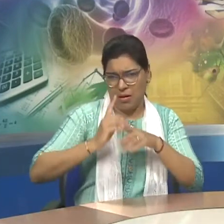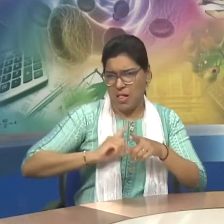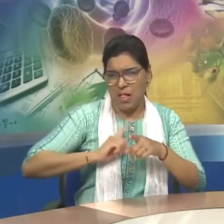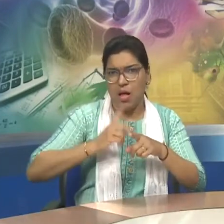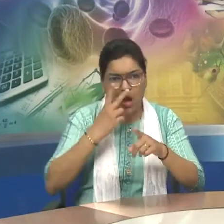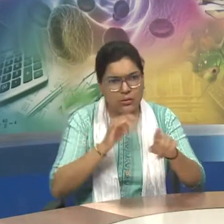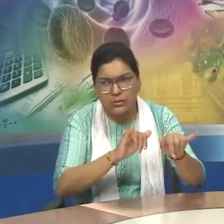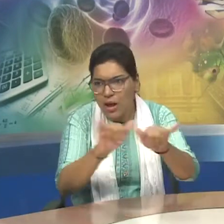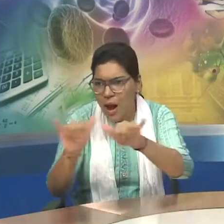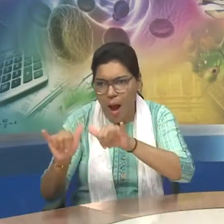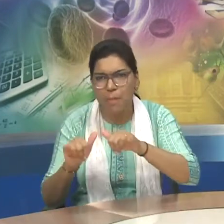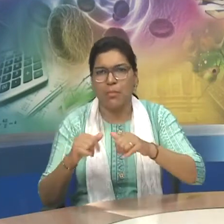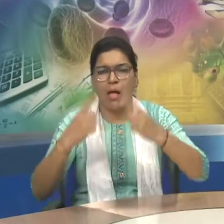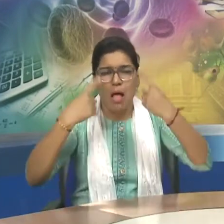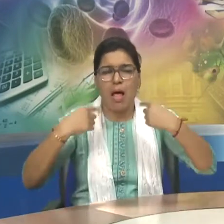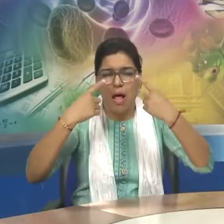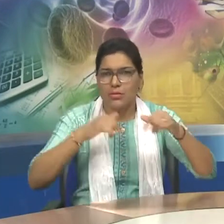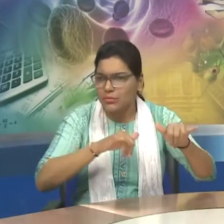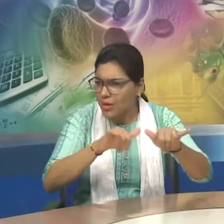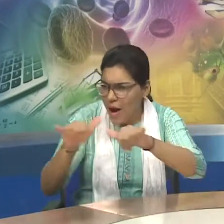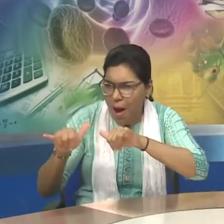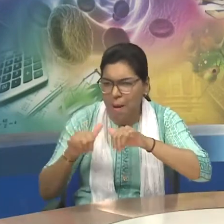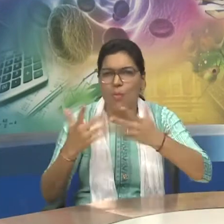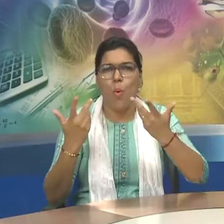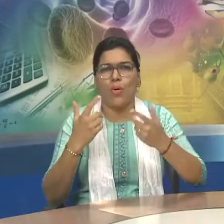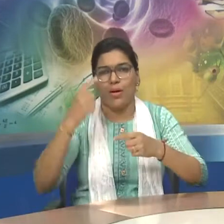or kids below